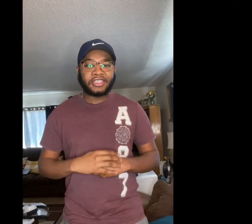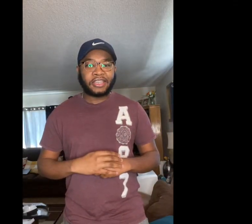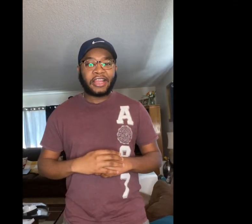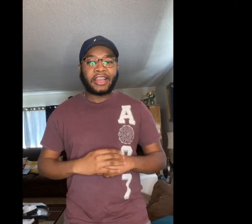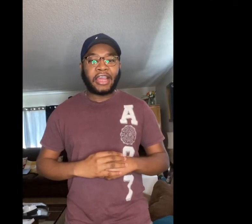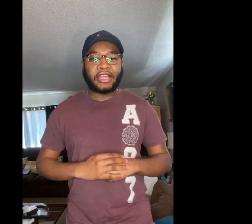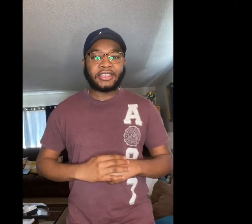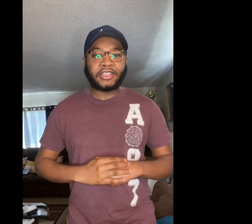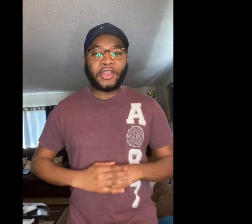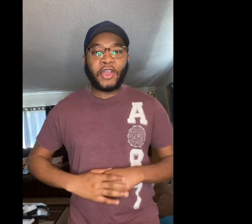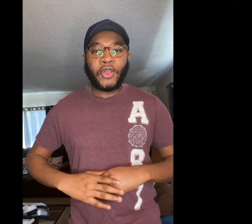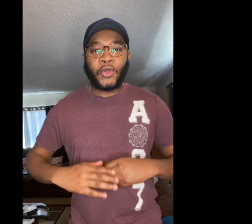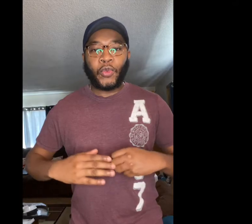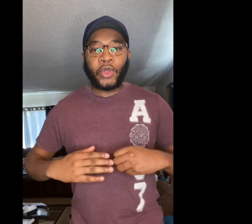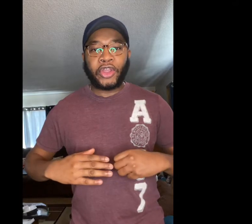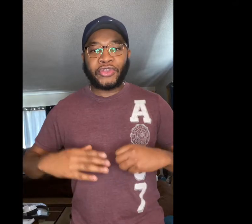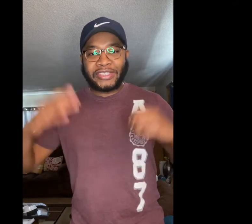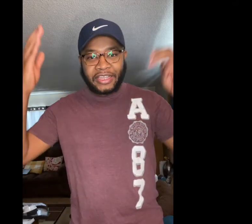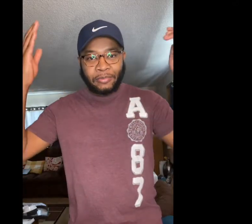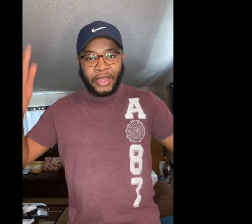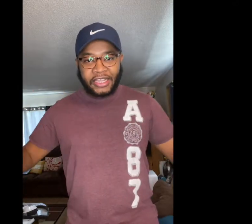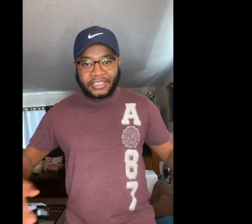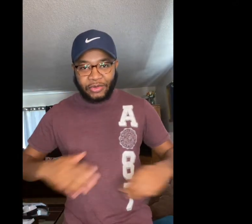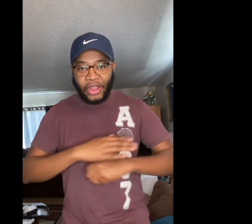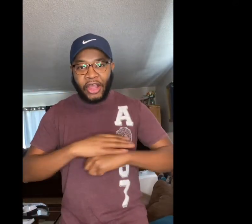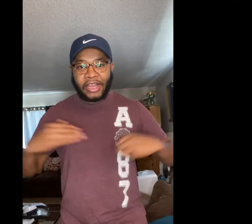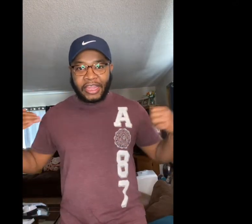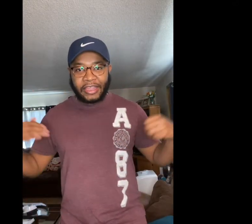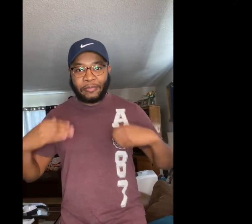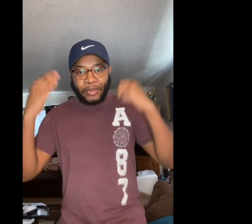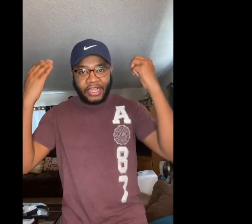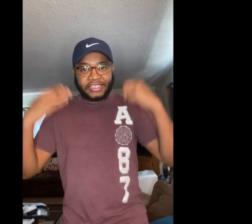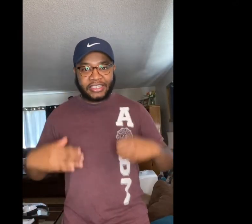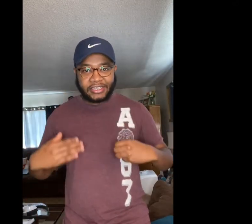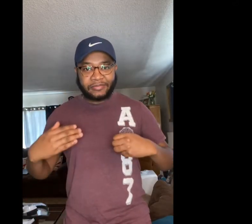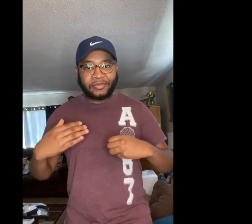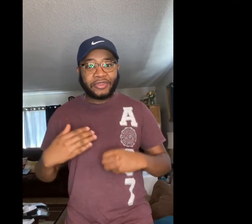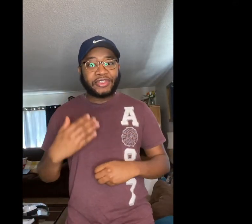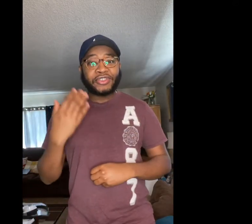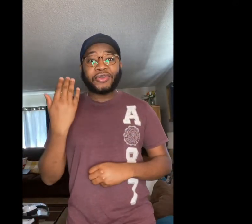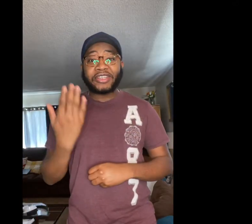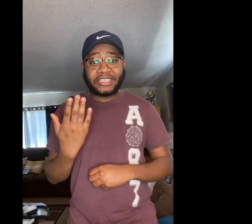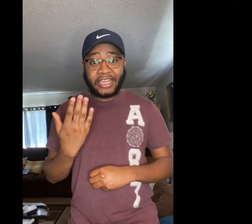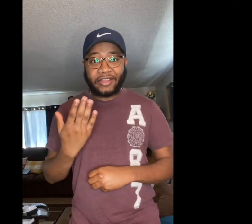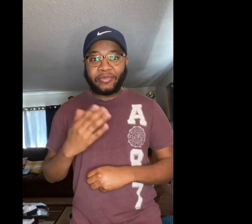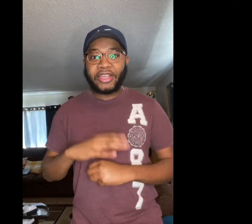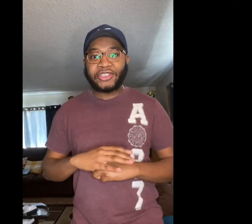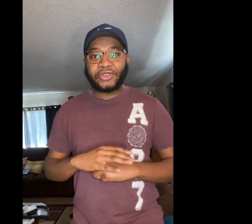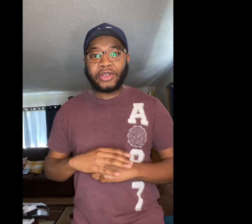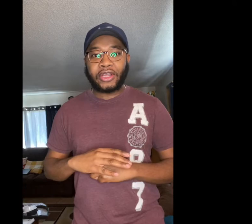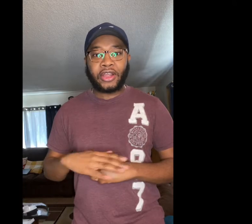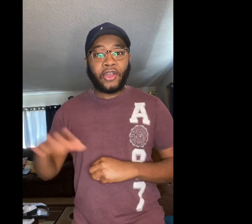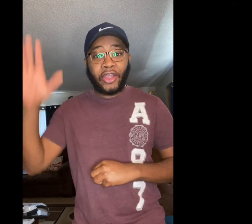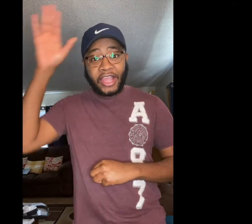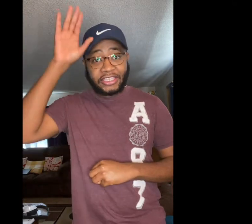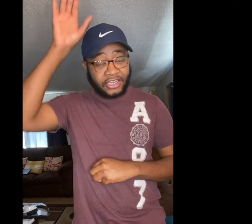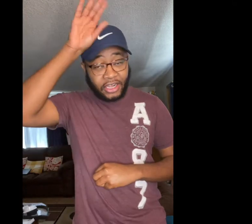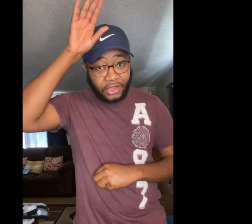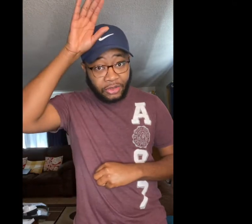mentioned that we're using a box. We're all like boxed in. So when we're signing, make sure our hands are not all the way up